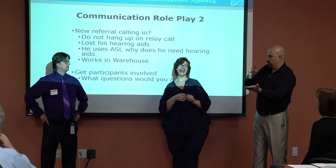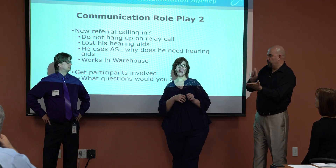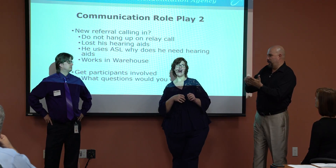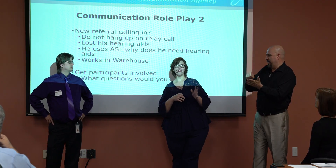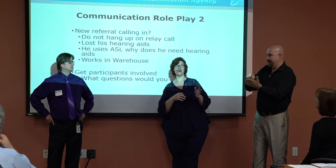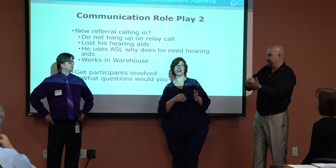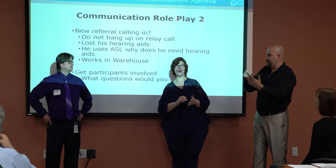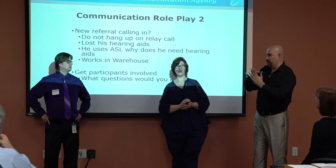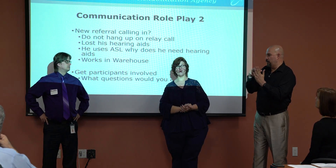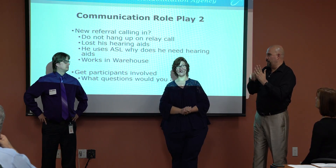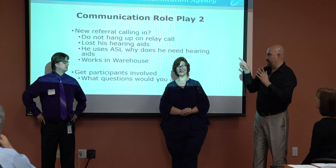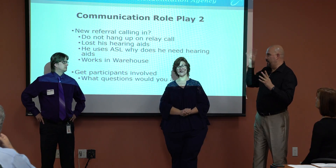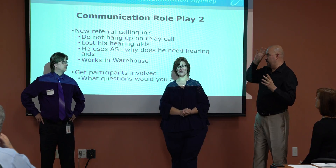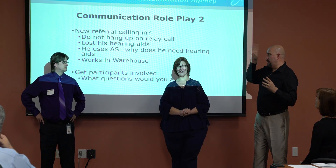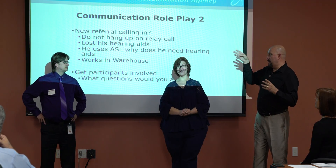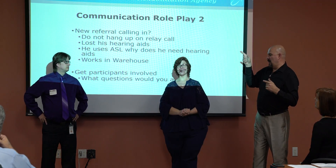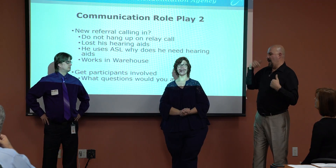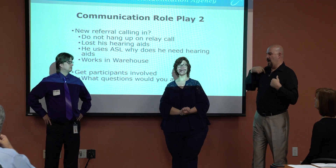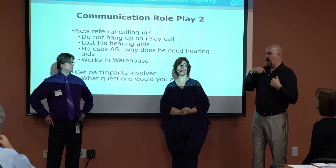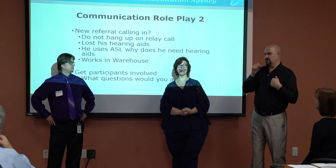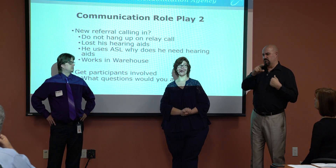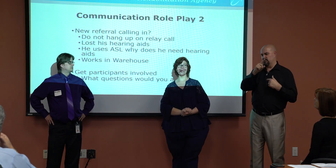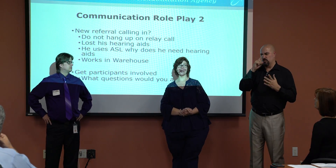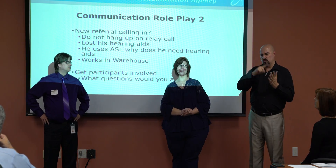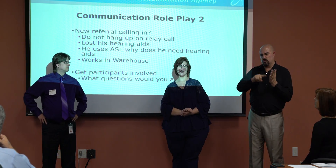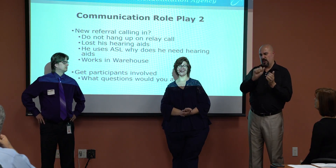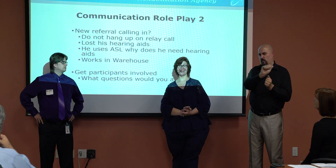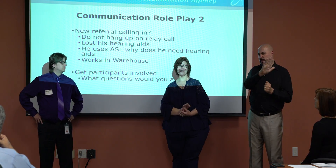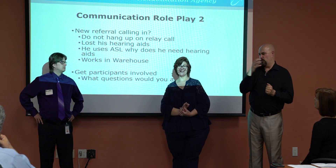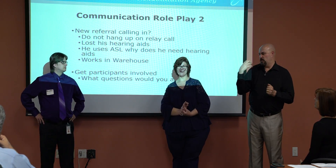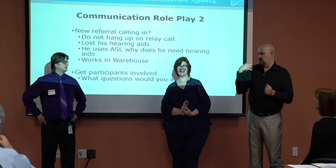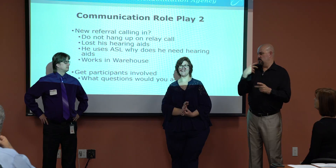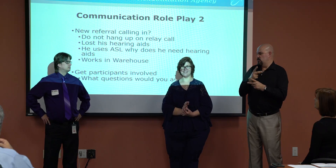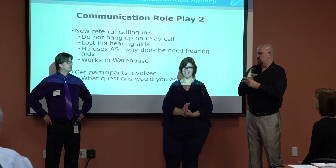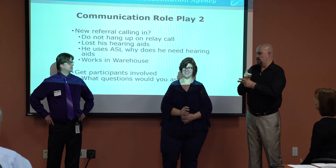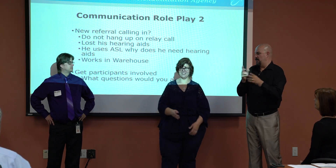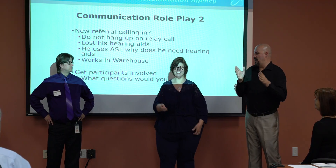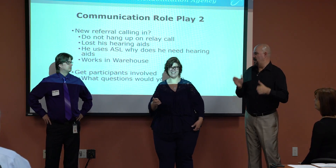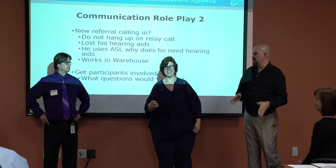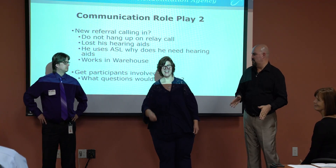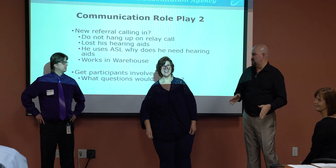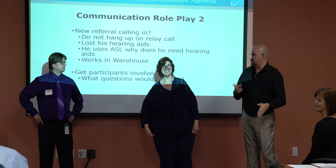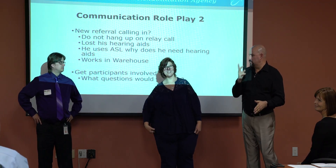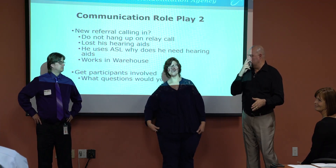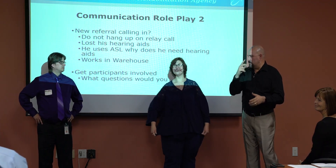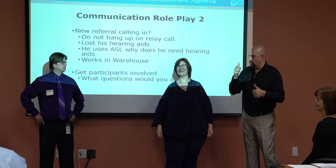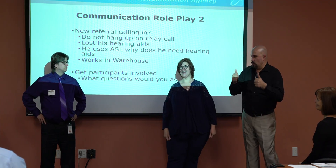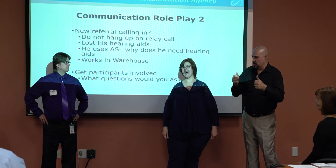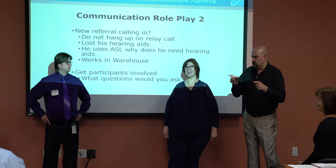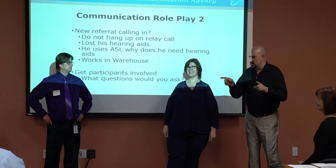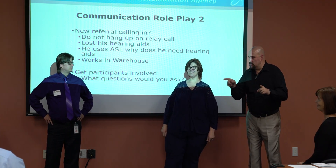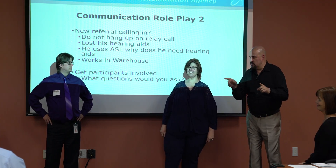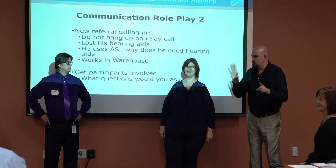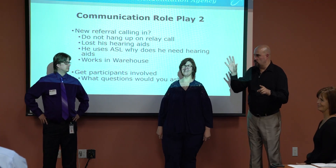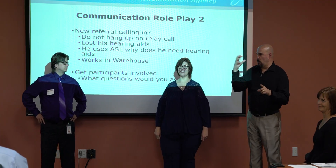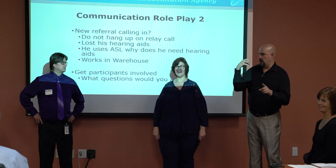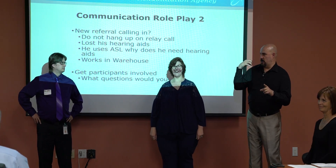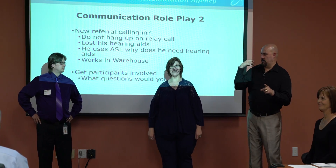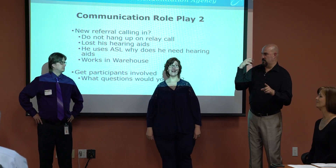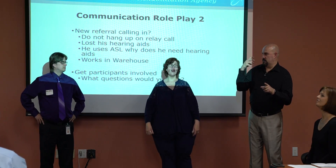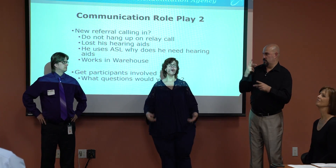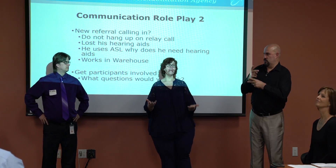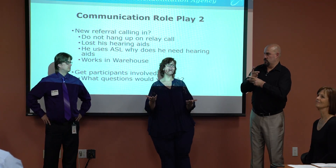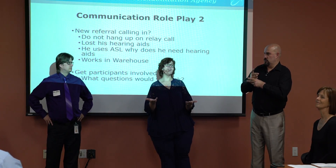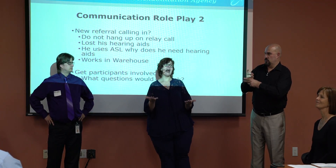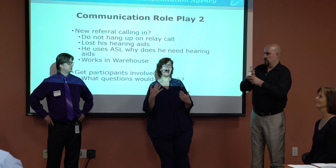that. I would staff that with your supervisor and go through your appropriate channels to see which avenue she would like you to do that